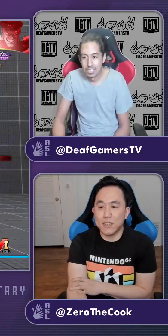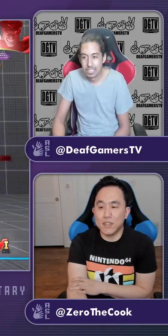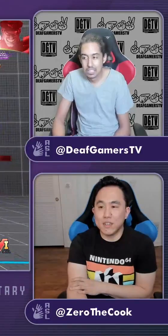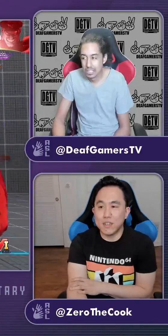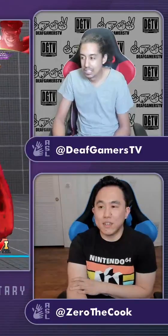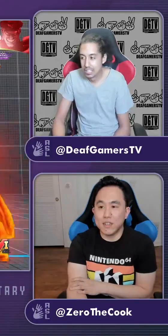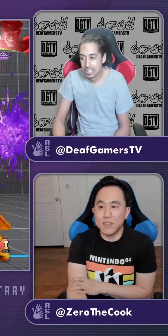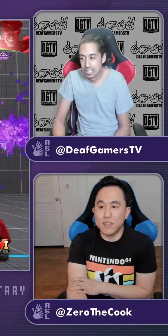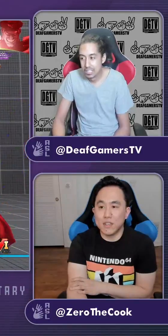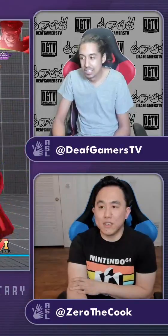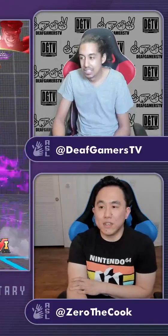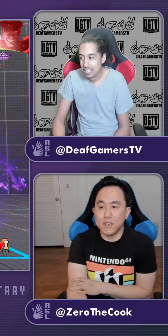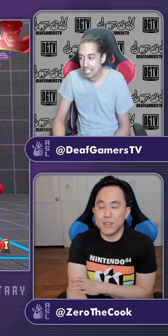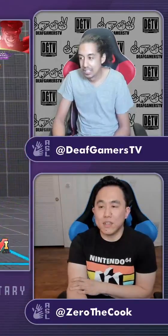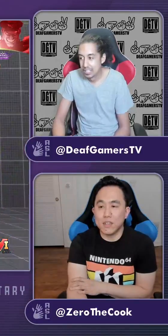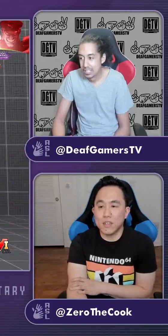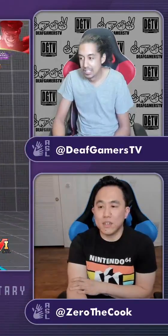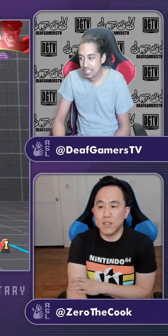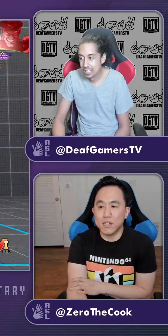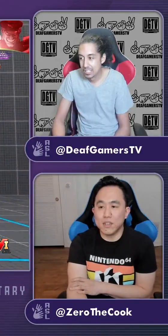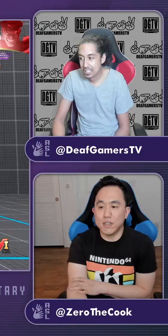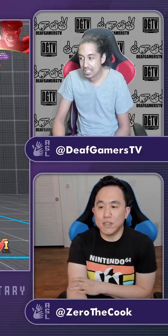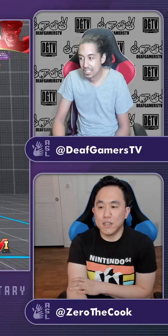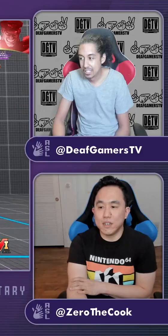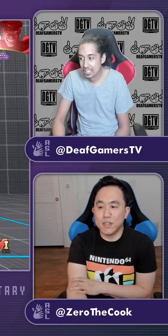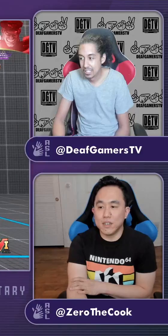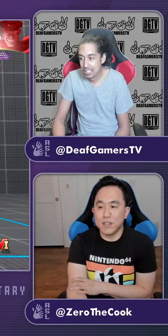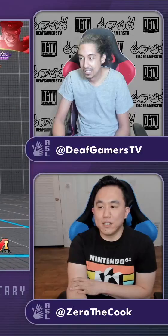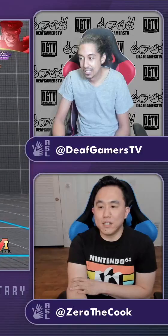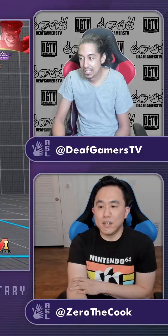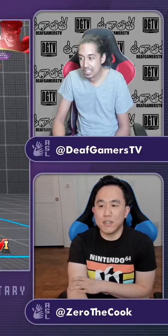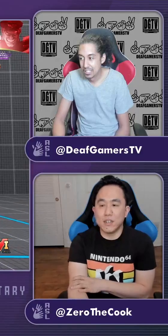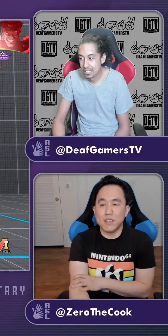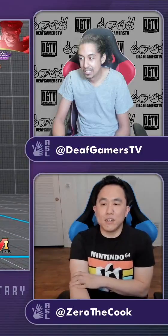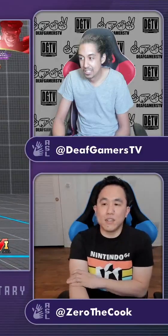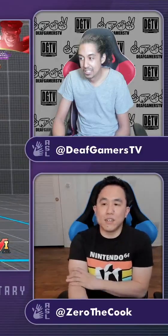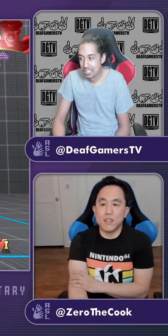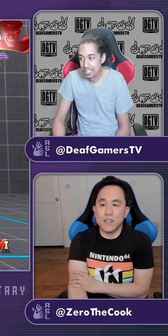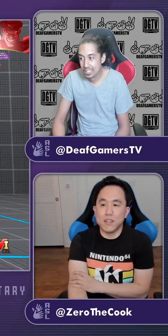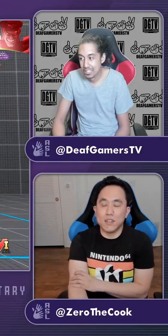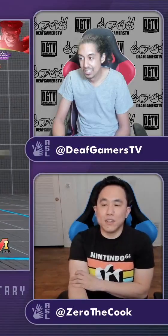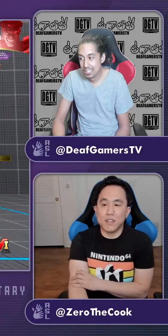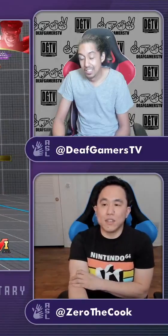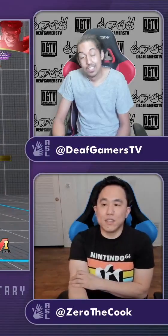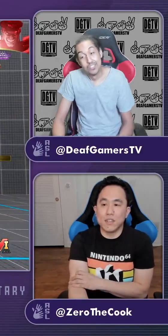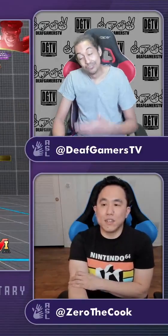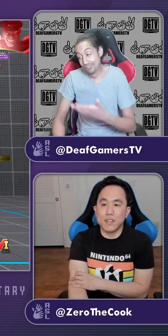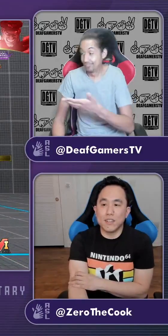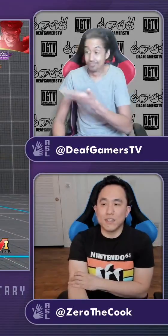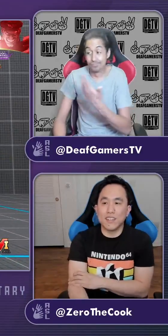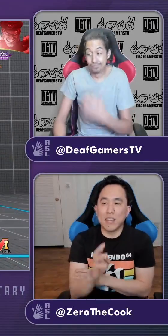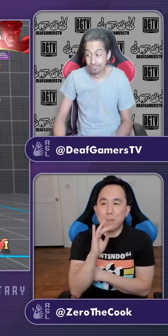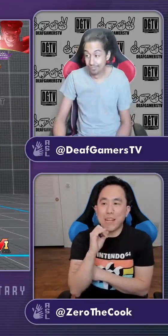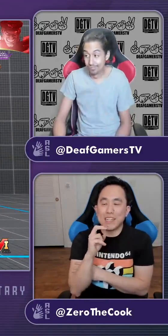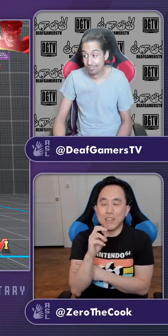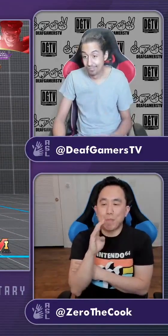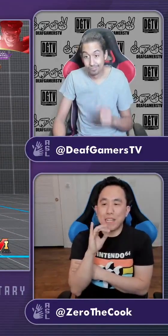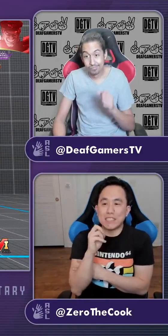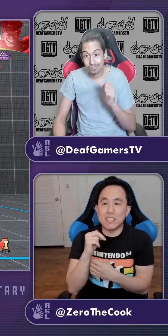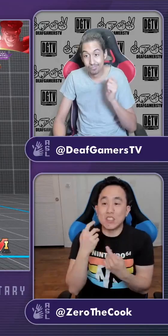Mylin's poison is just proving too strong against him It's like the dude committed to running a 10k and hasn't run a day in his life right now